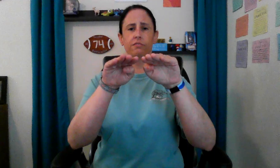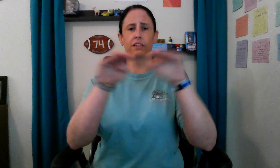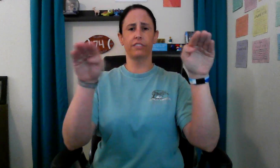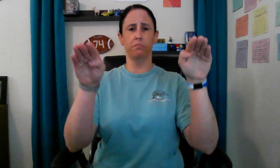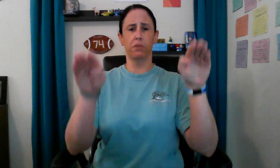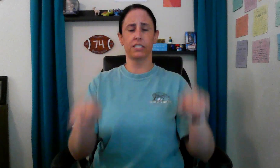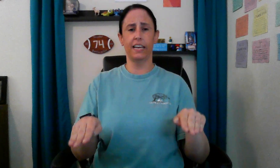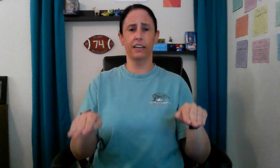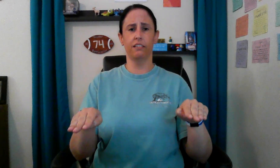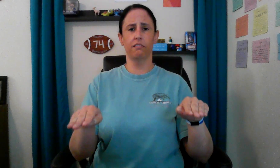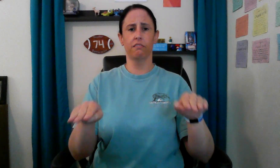I've seen Montana